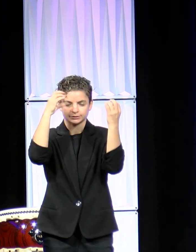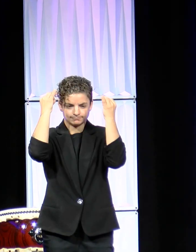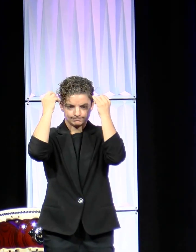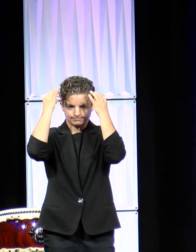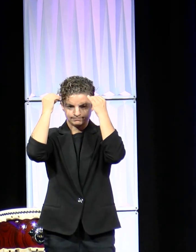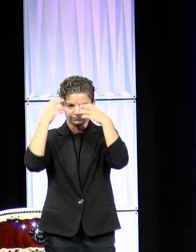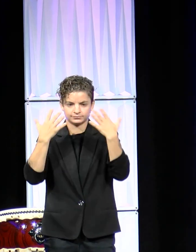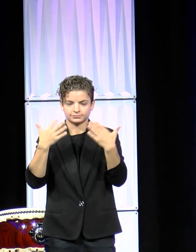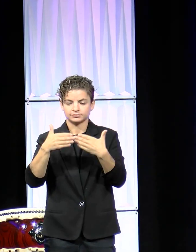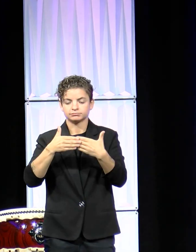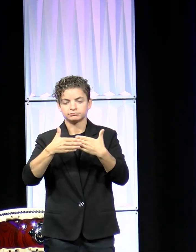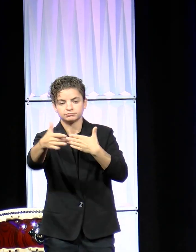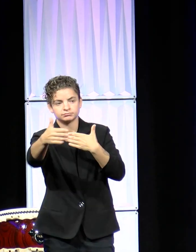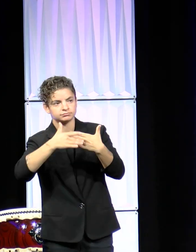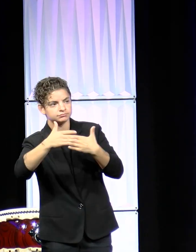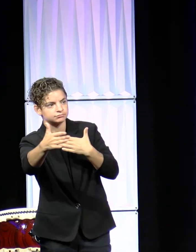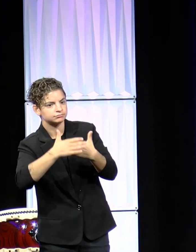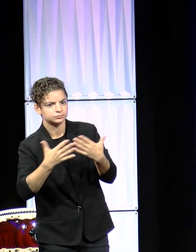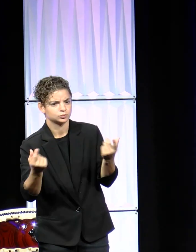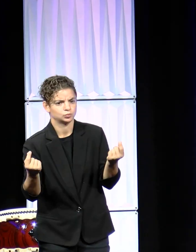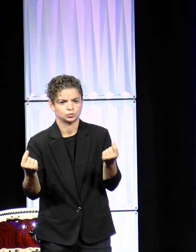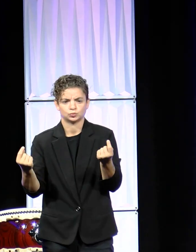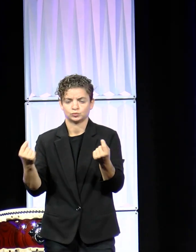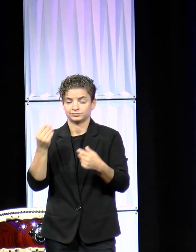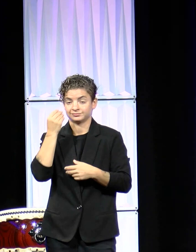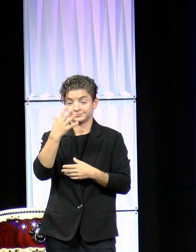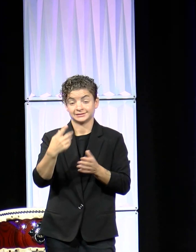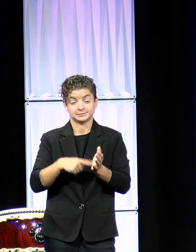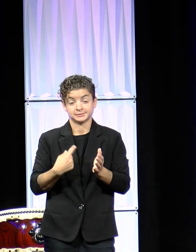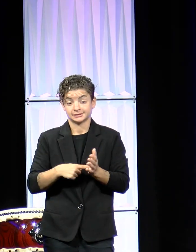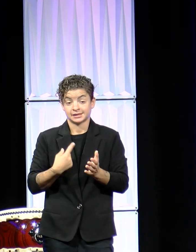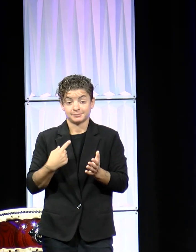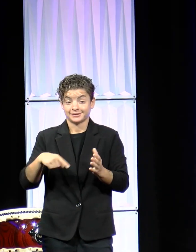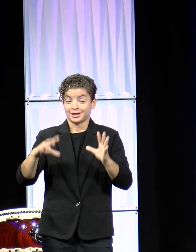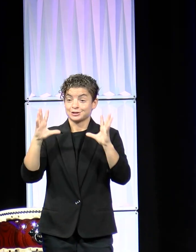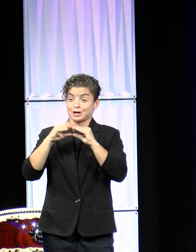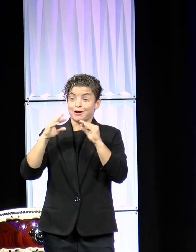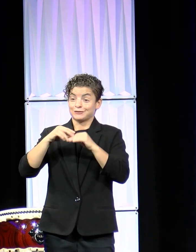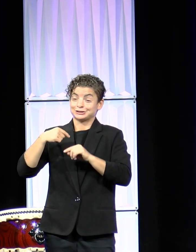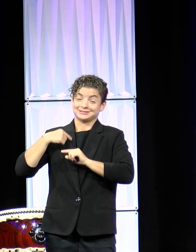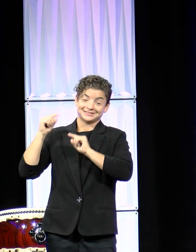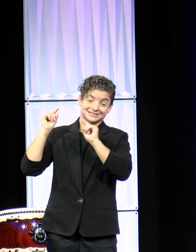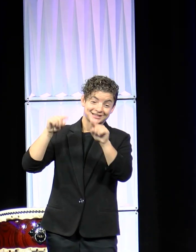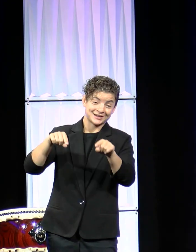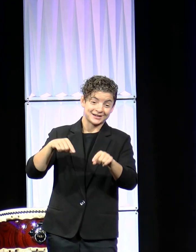Sometimes I hate coming to conferences because they challenge me to do more work.